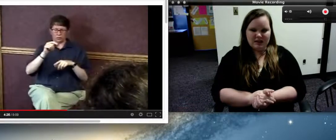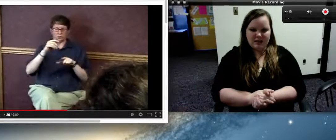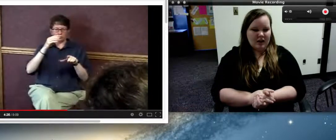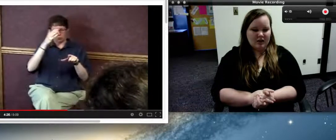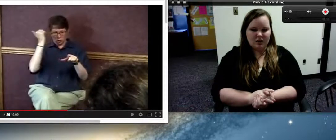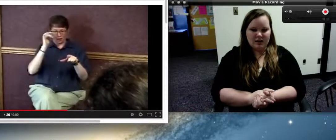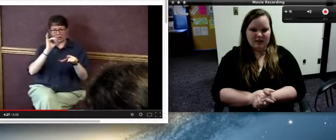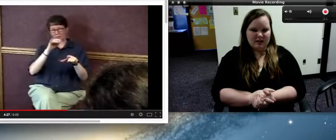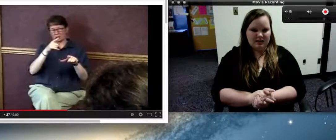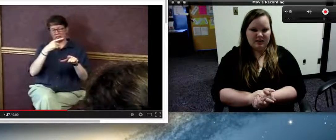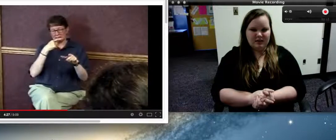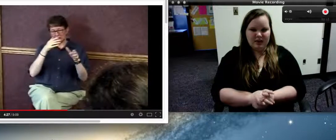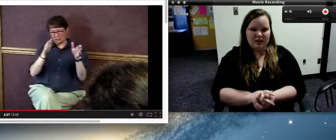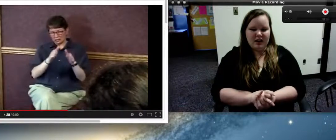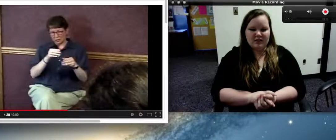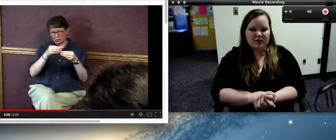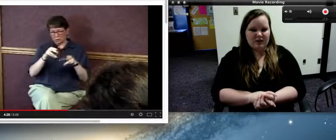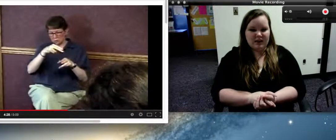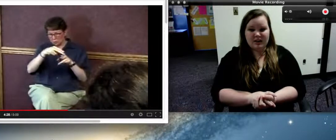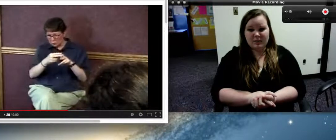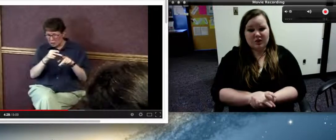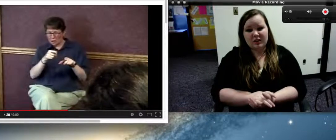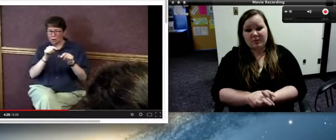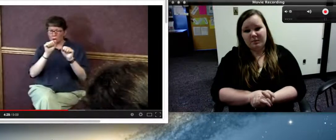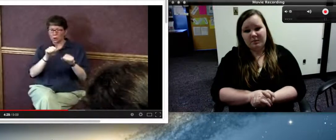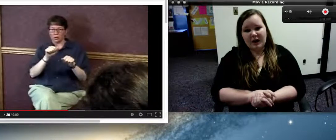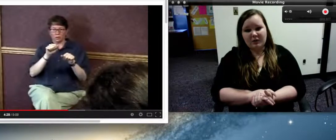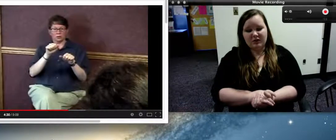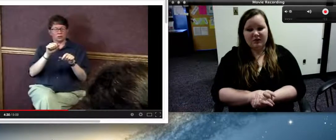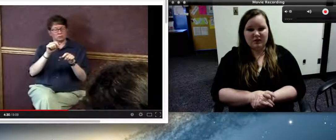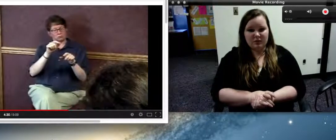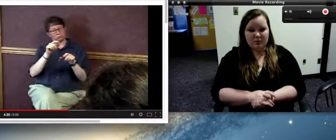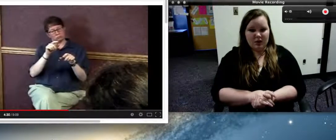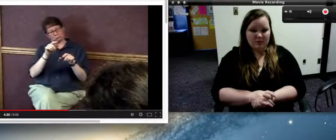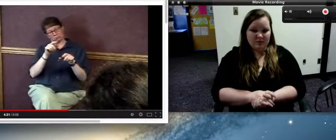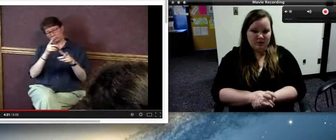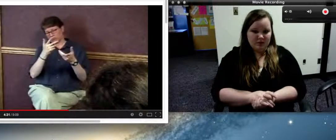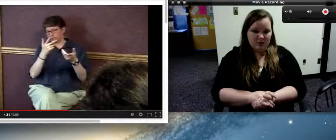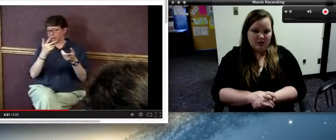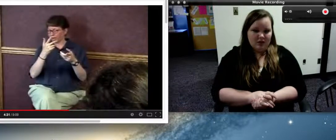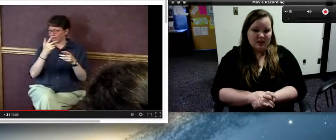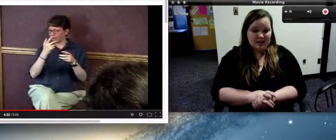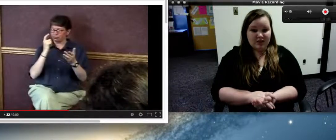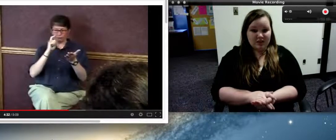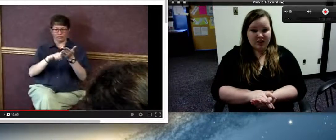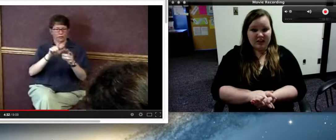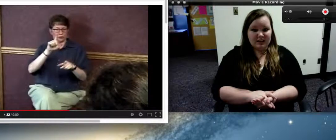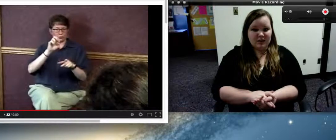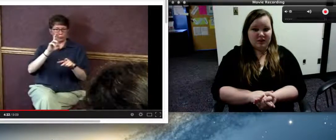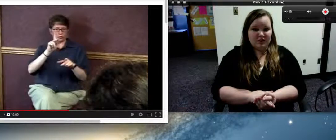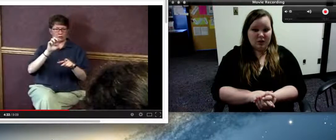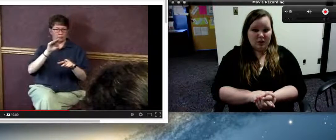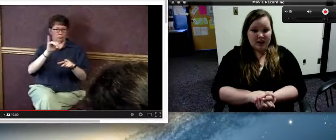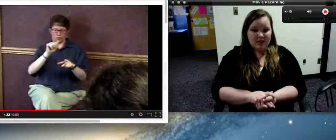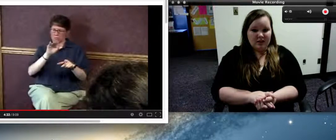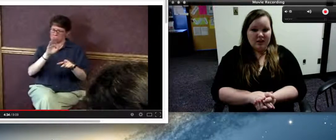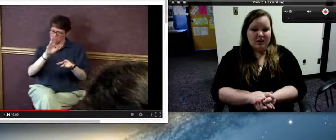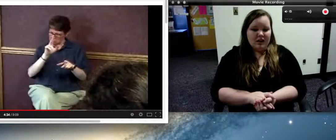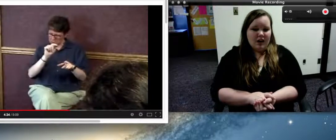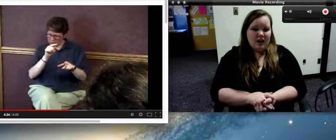Okay, yeah, it's not a good idea to let your cats go outside, especially back when you lived in an apartment. Considering Lincoln's been losing